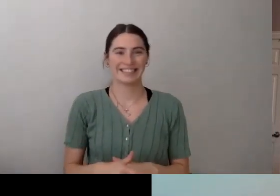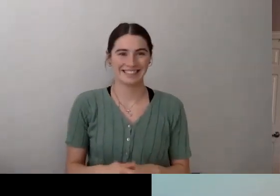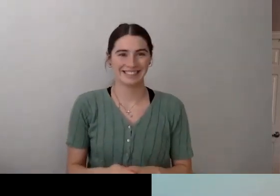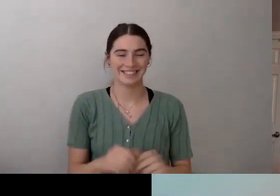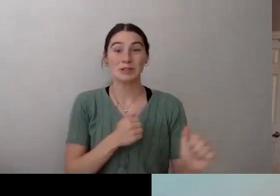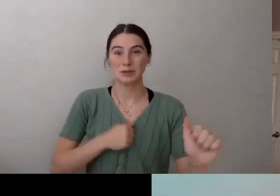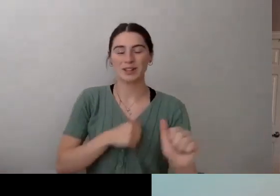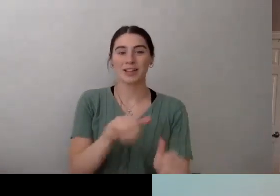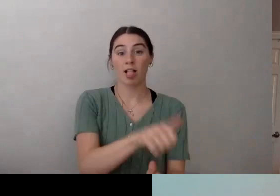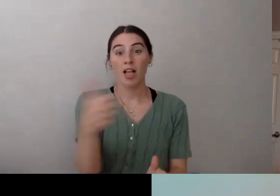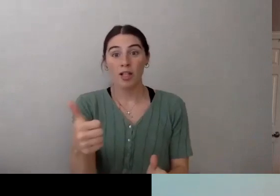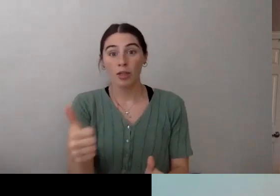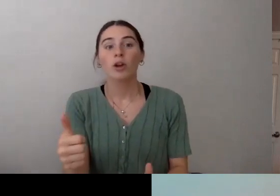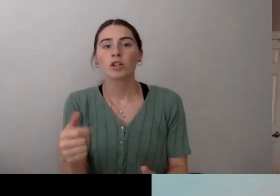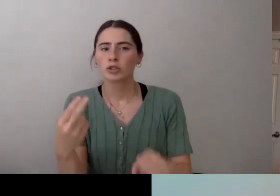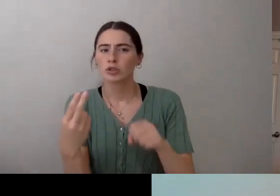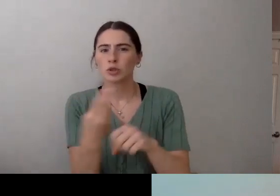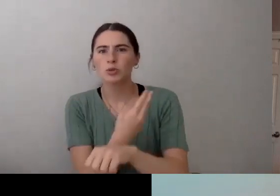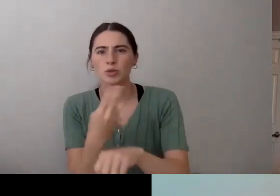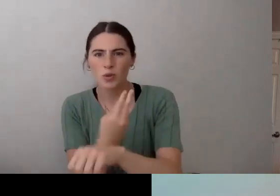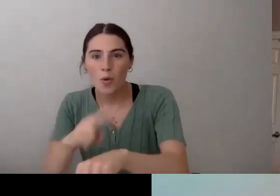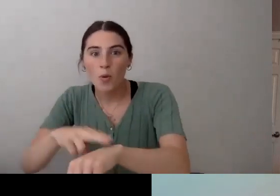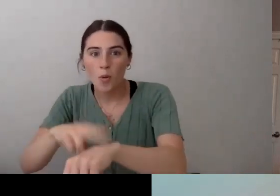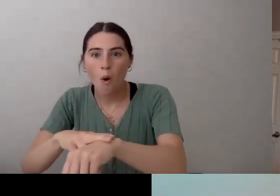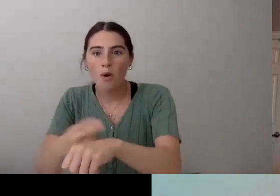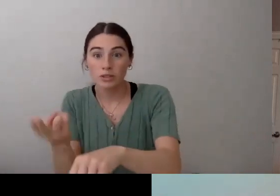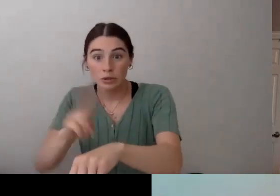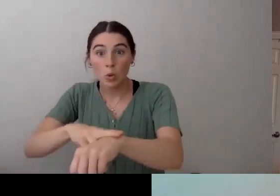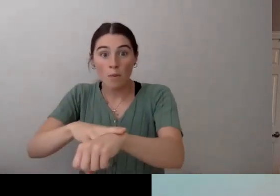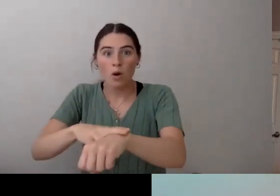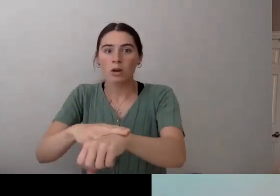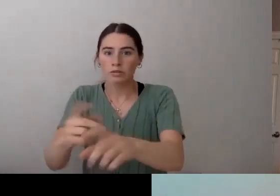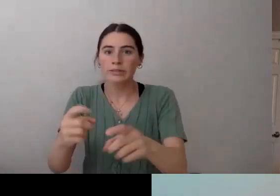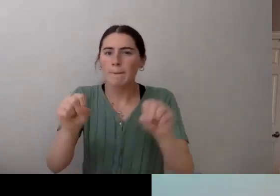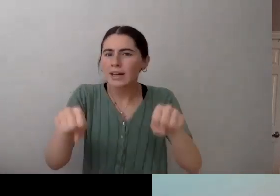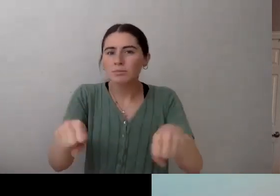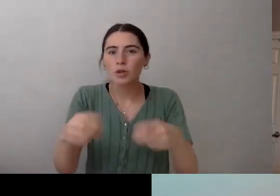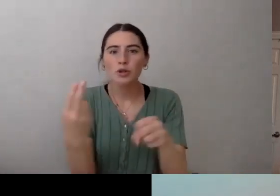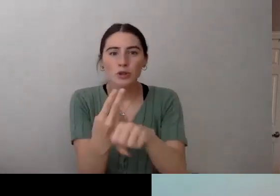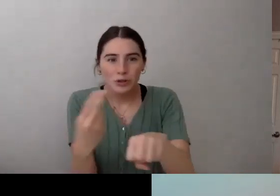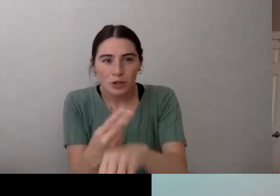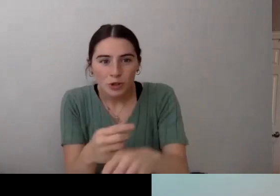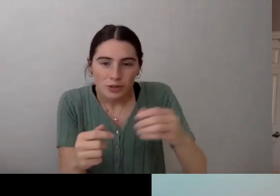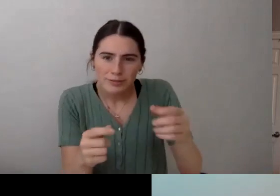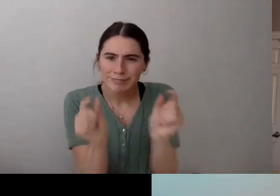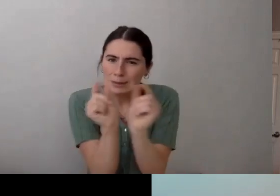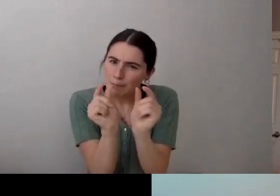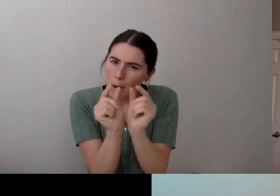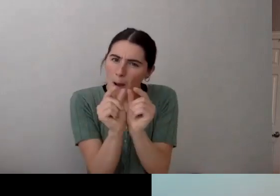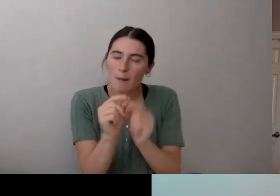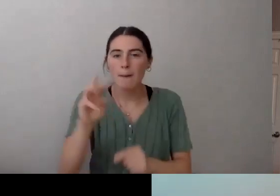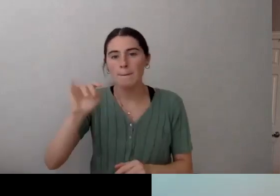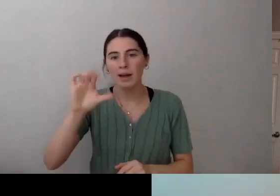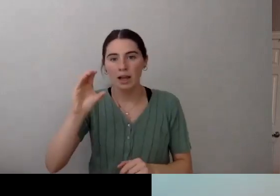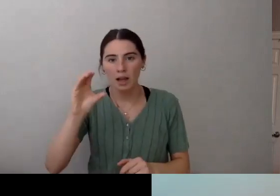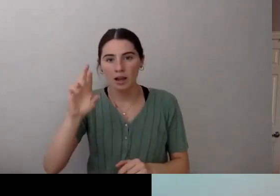sorry, you can use this micro grater and you can just grate however much